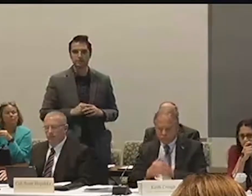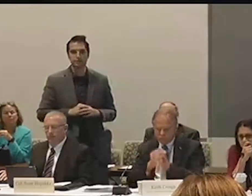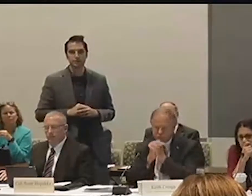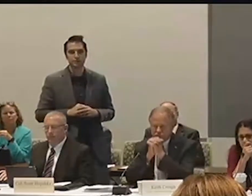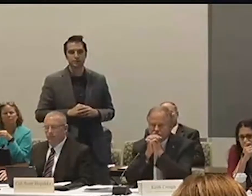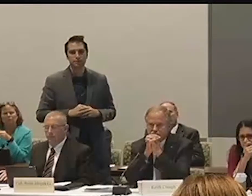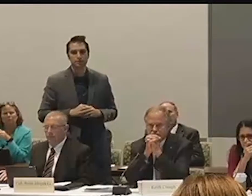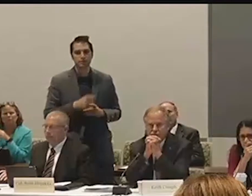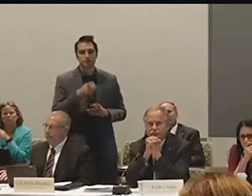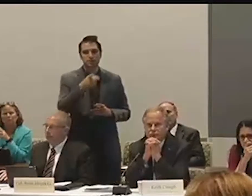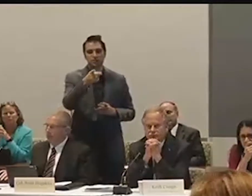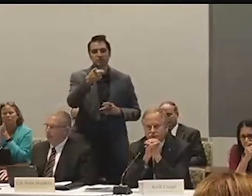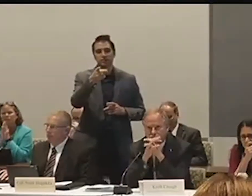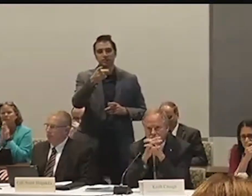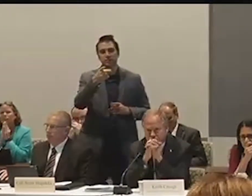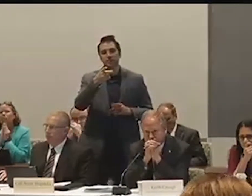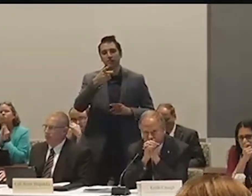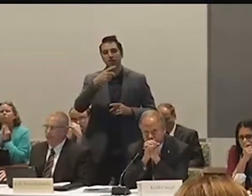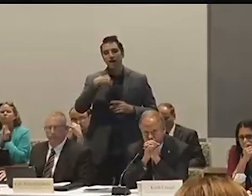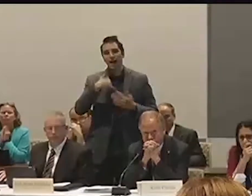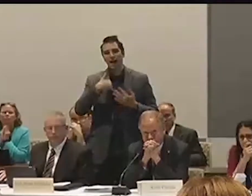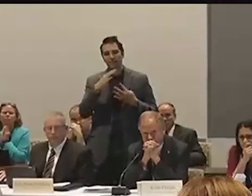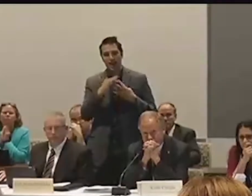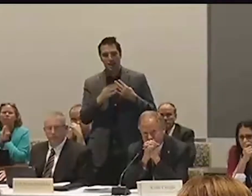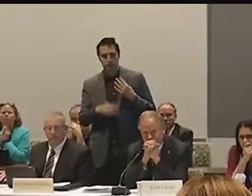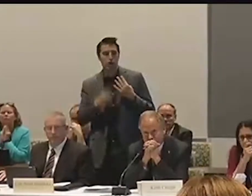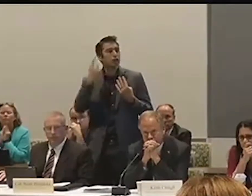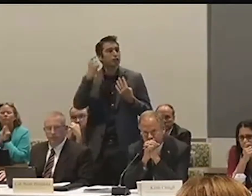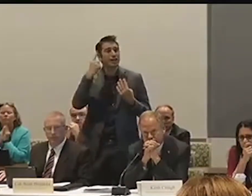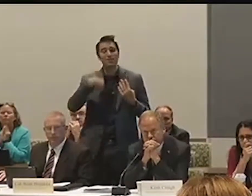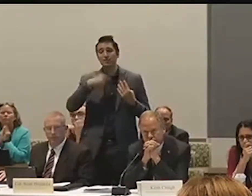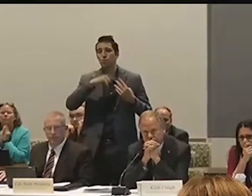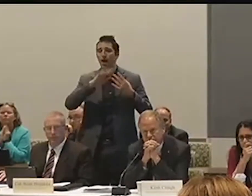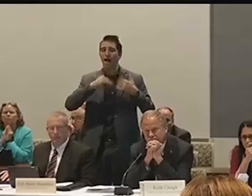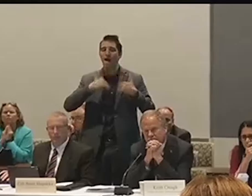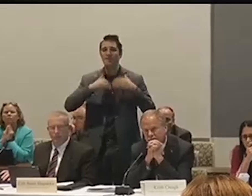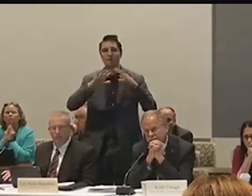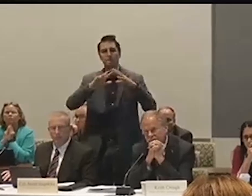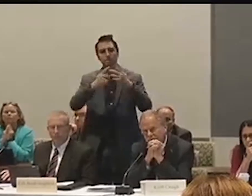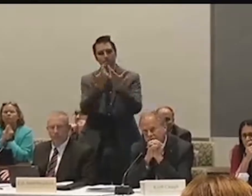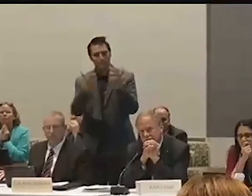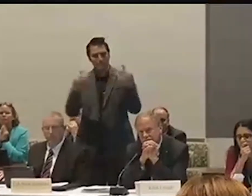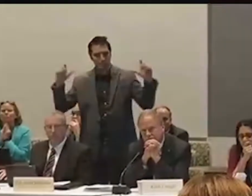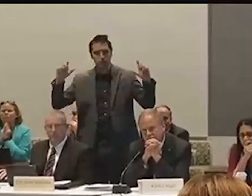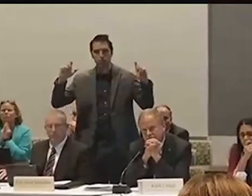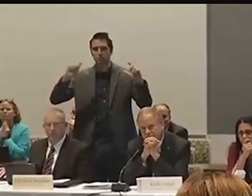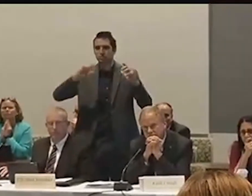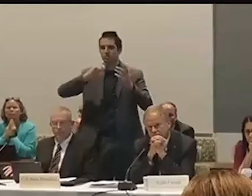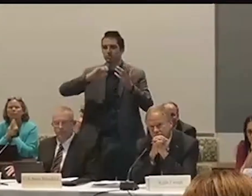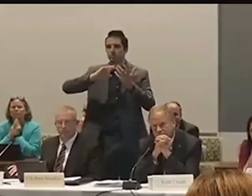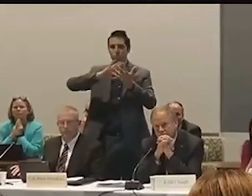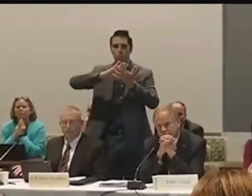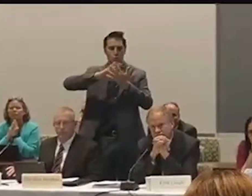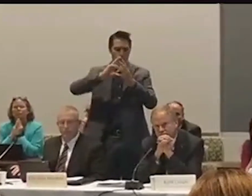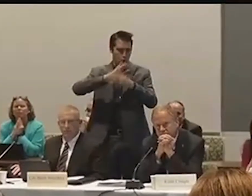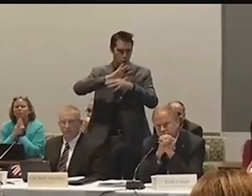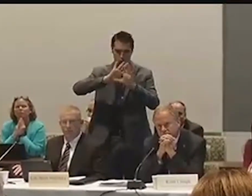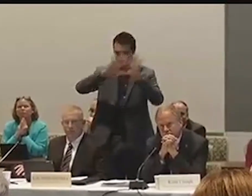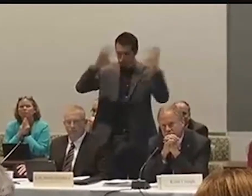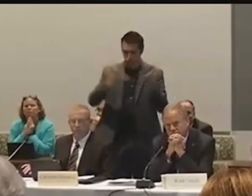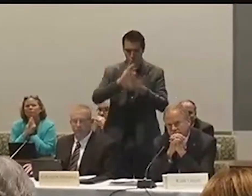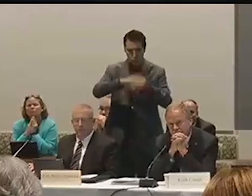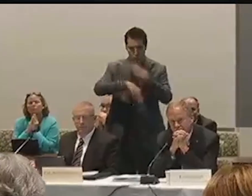I think there are options, and I think this is we're having a global conversation about water as a human right and about universal